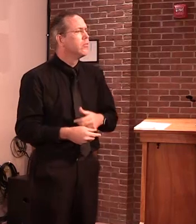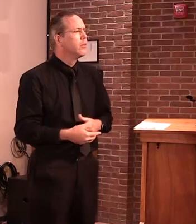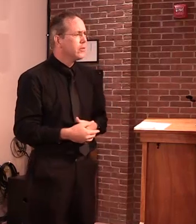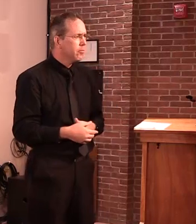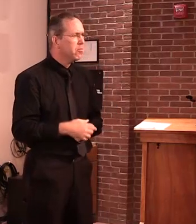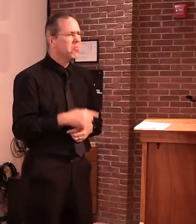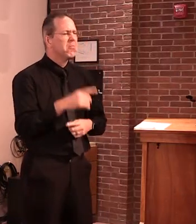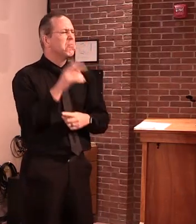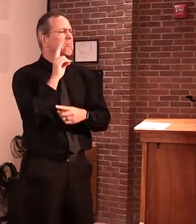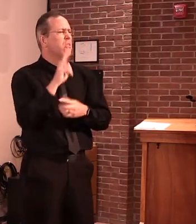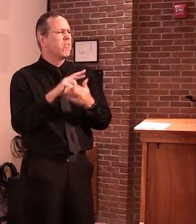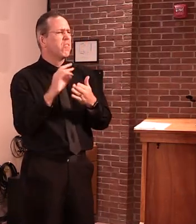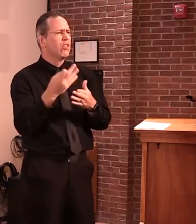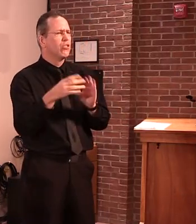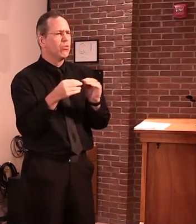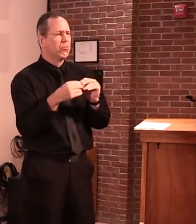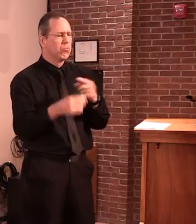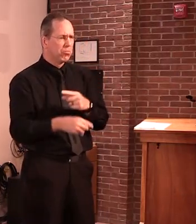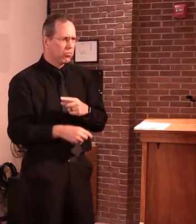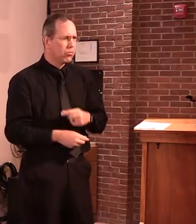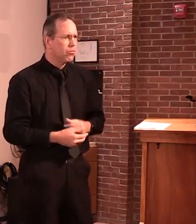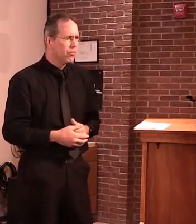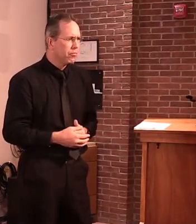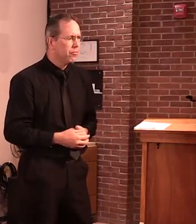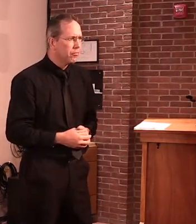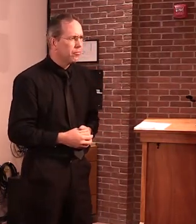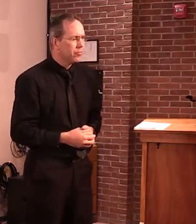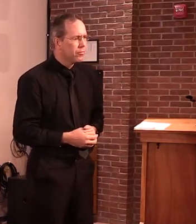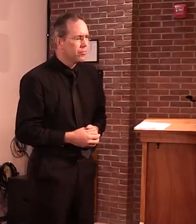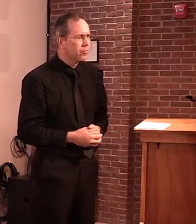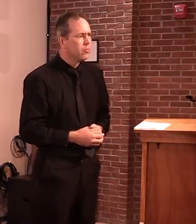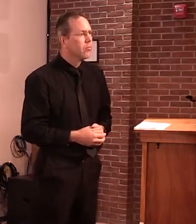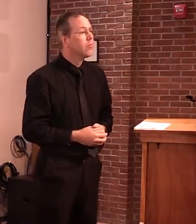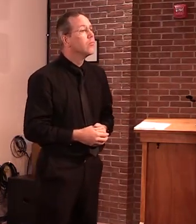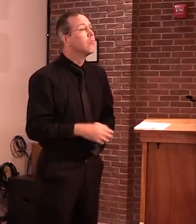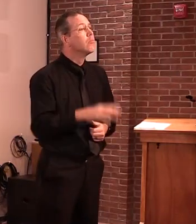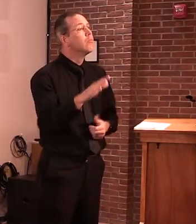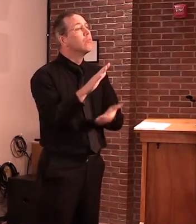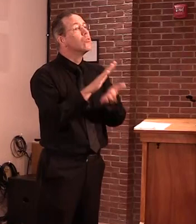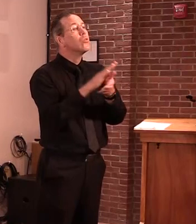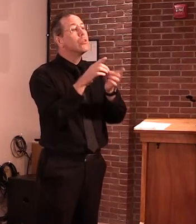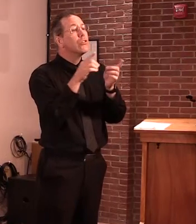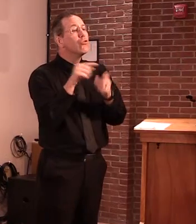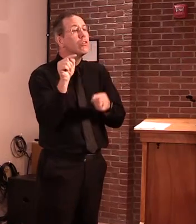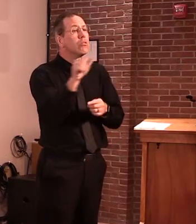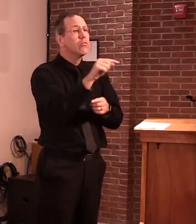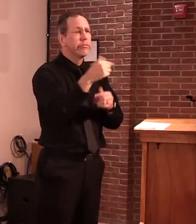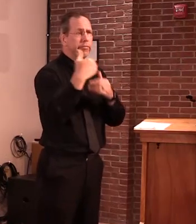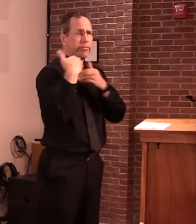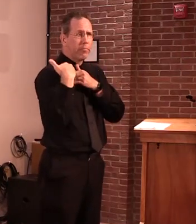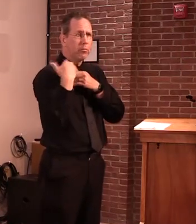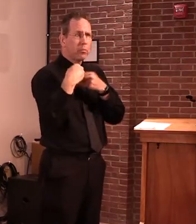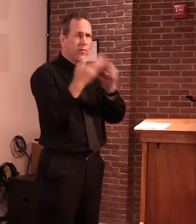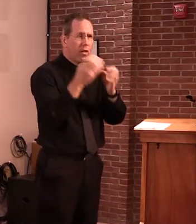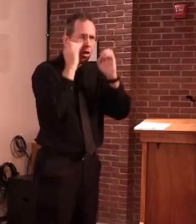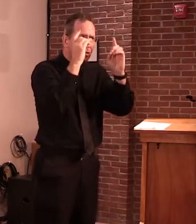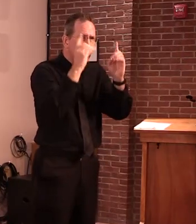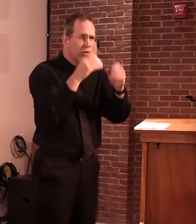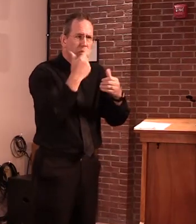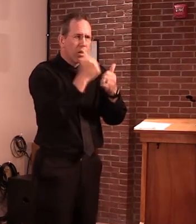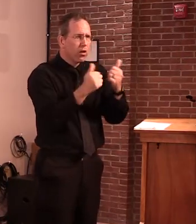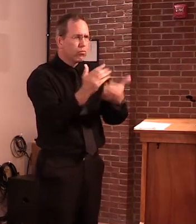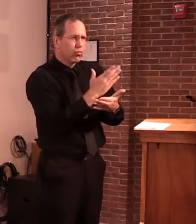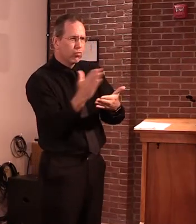Yeah, it's a great question. I think, you know, school districts firstly are responsible for educating all their students. You know, certainly parents can elect